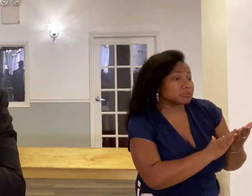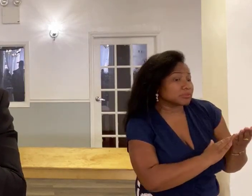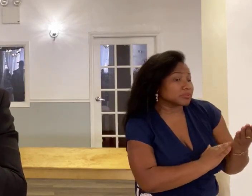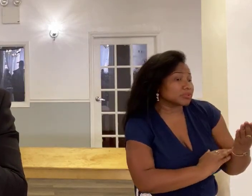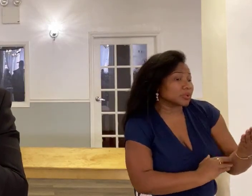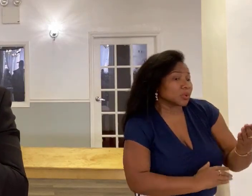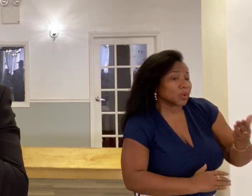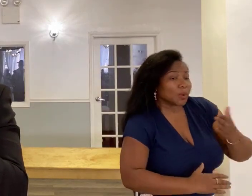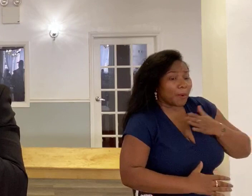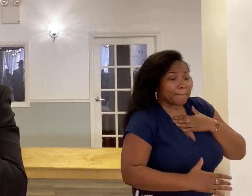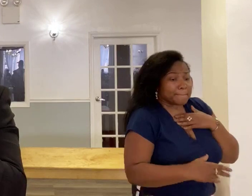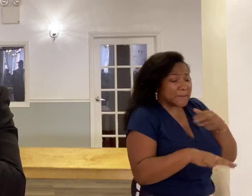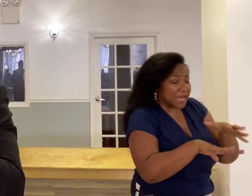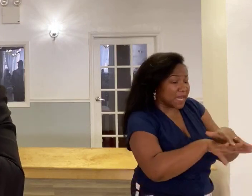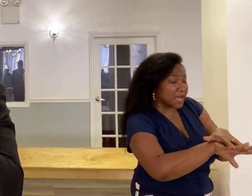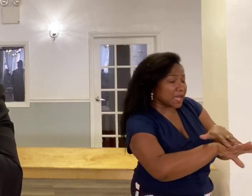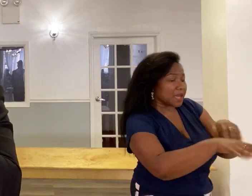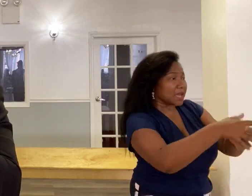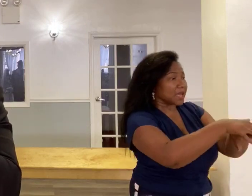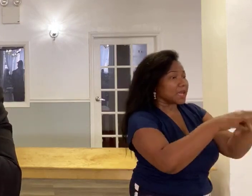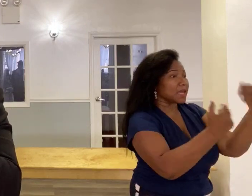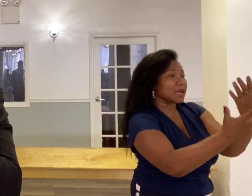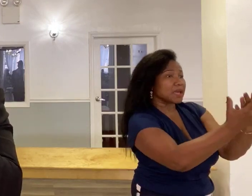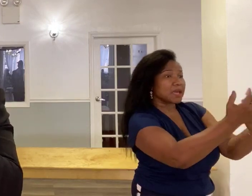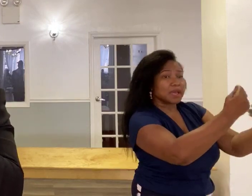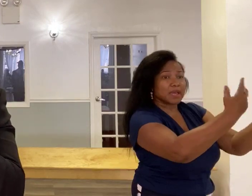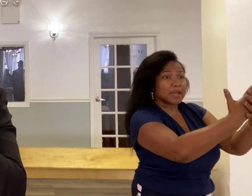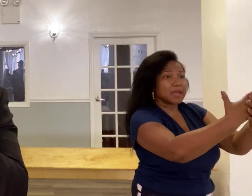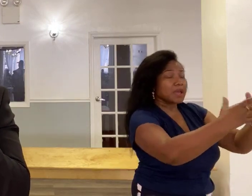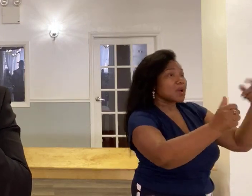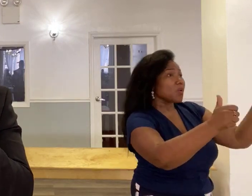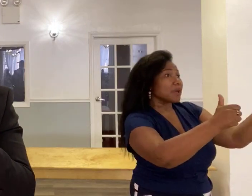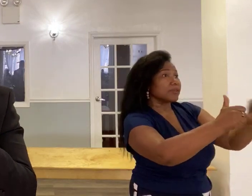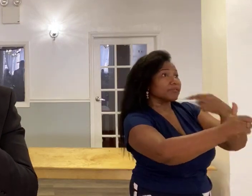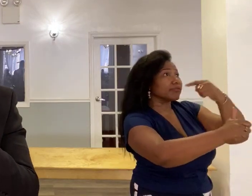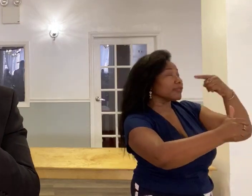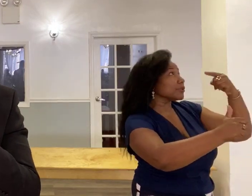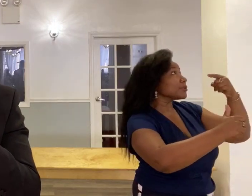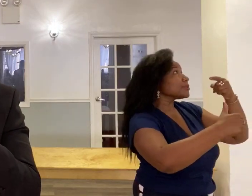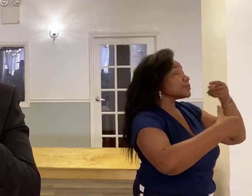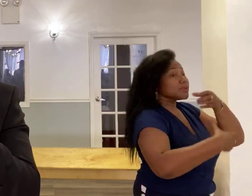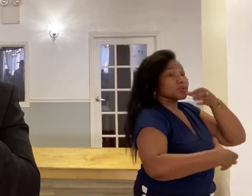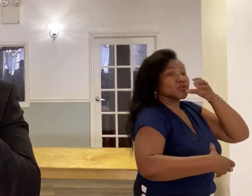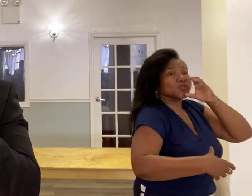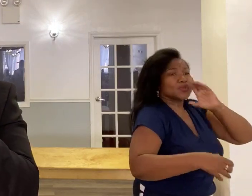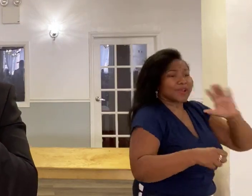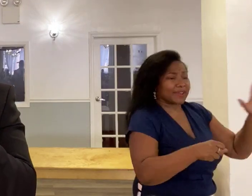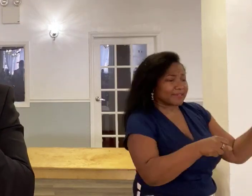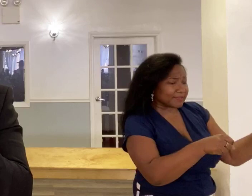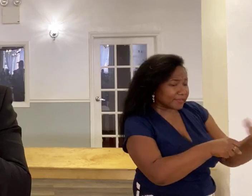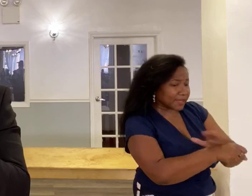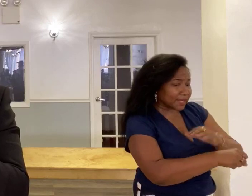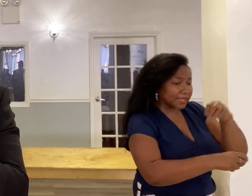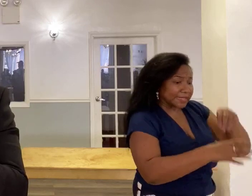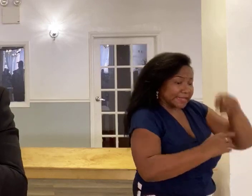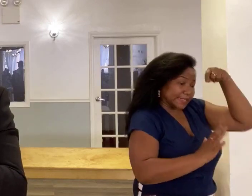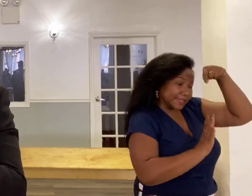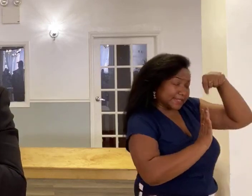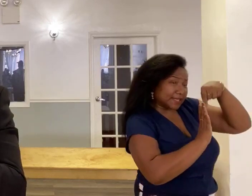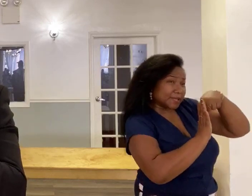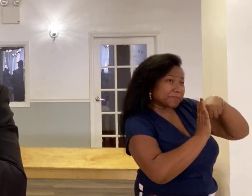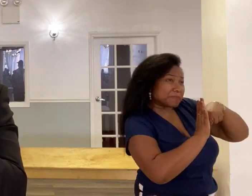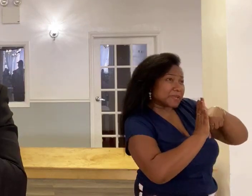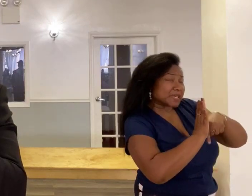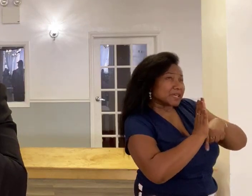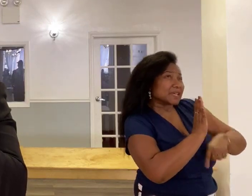earth's trembling hands, where thirsty souls can drink their fill in their deepest